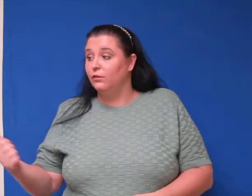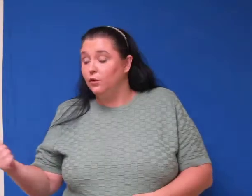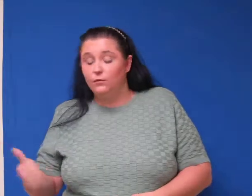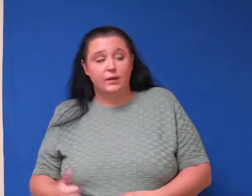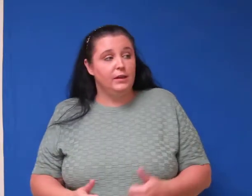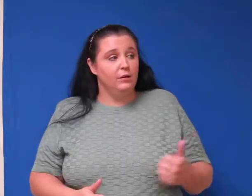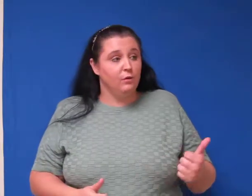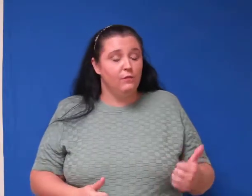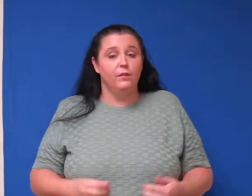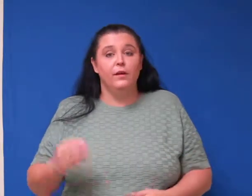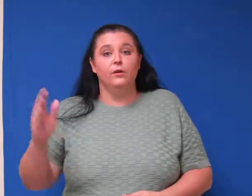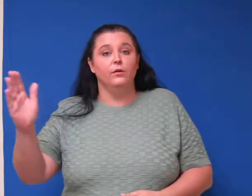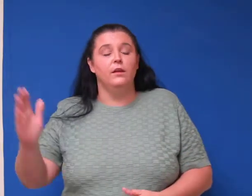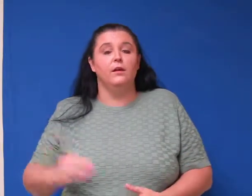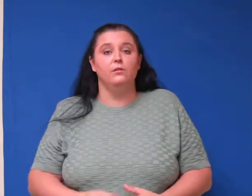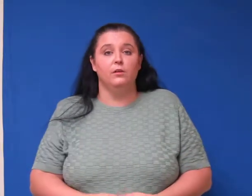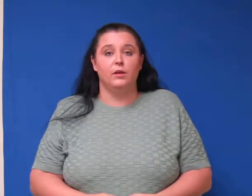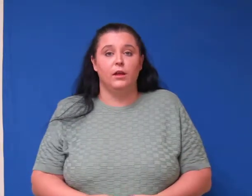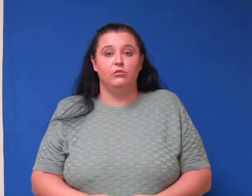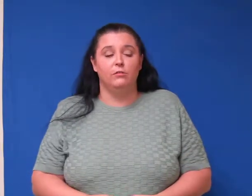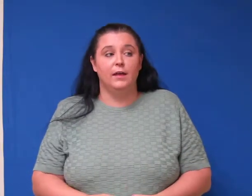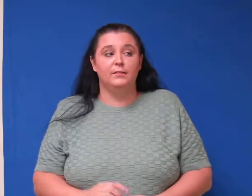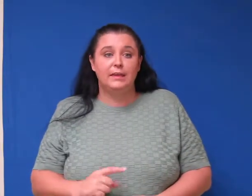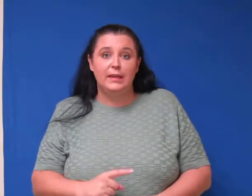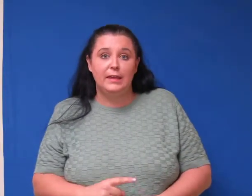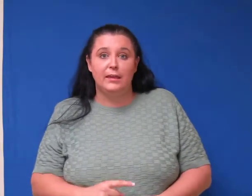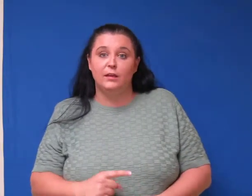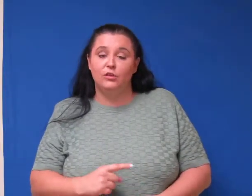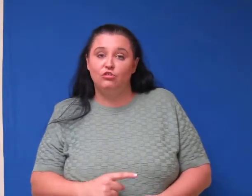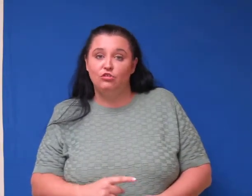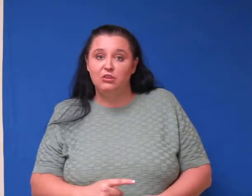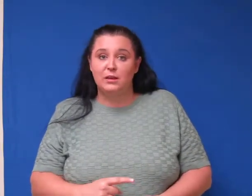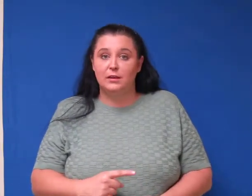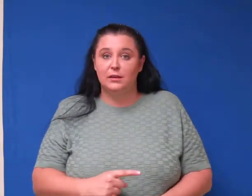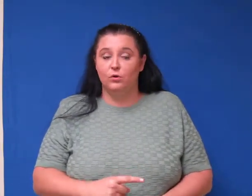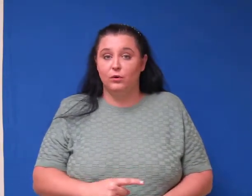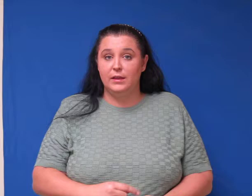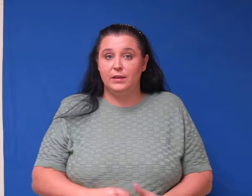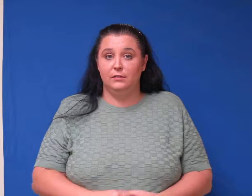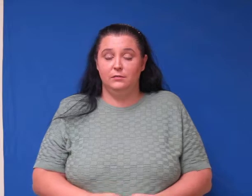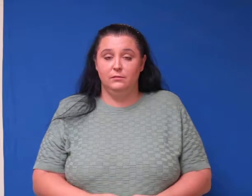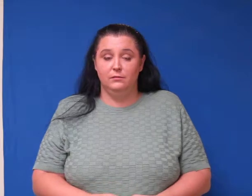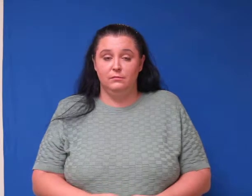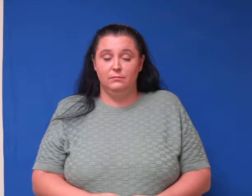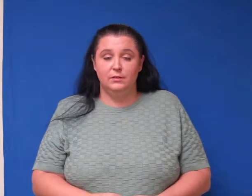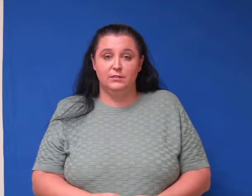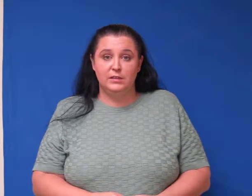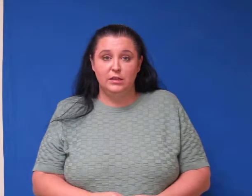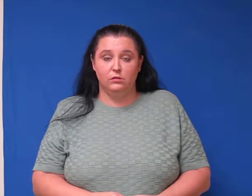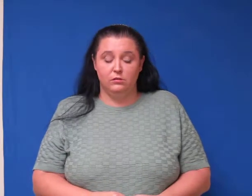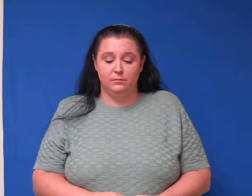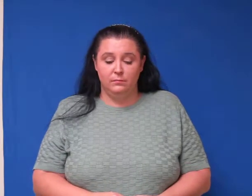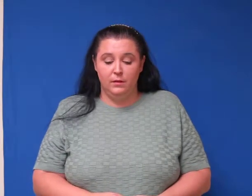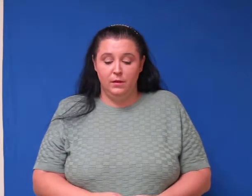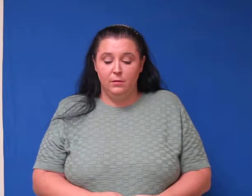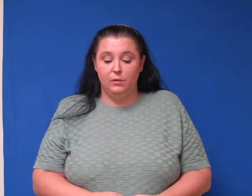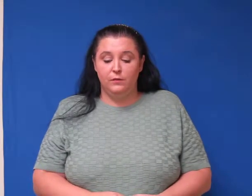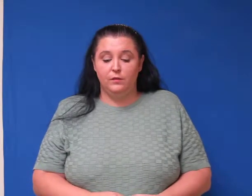over here, over there, in another location, that's he, she, or it, singular. But if it's